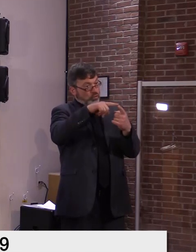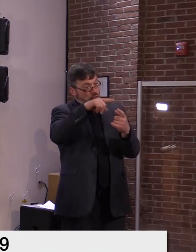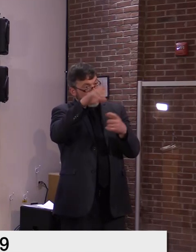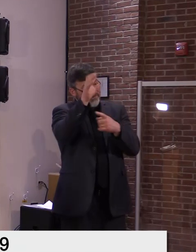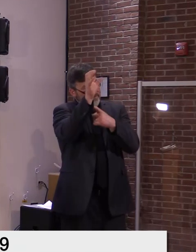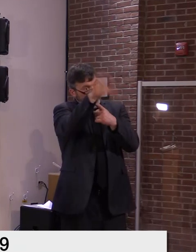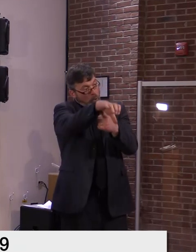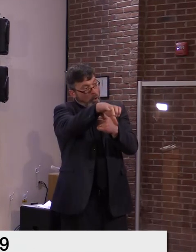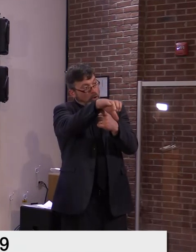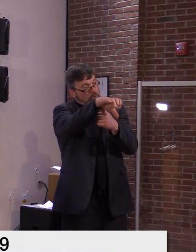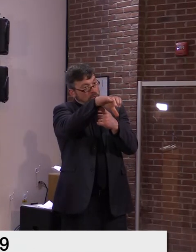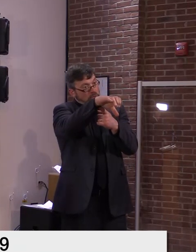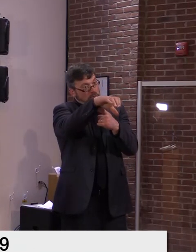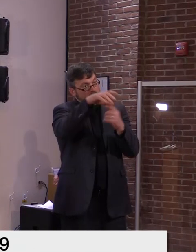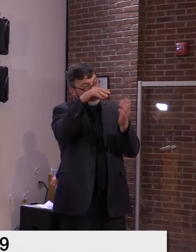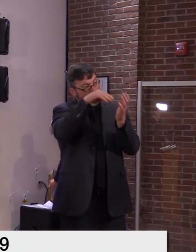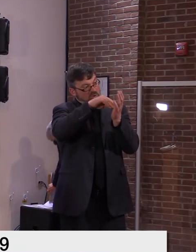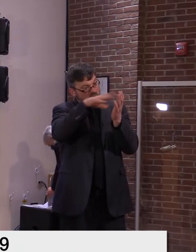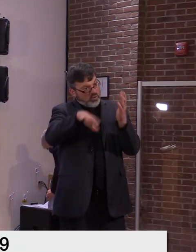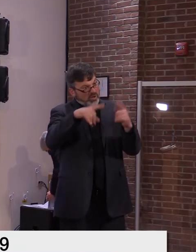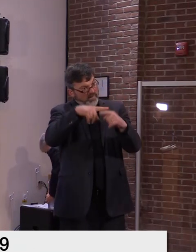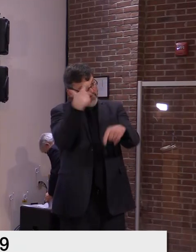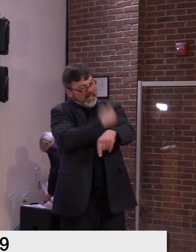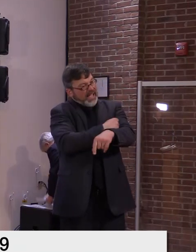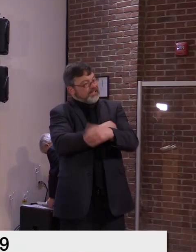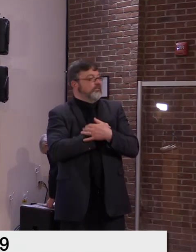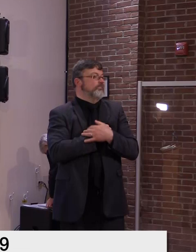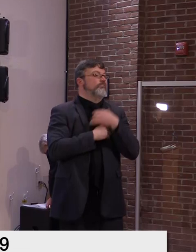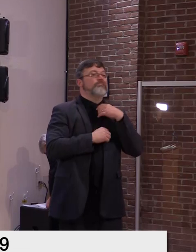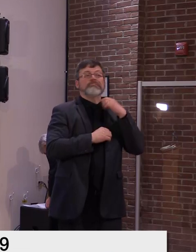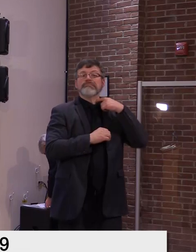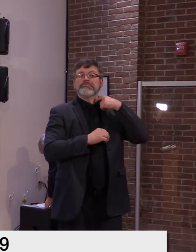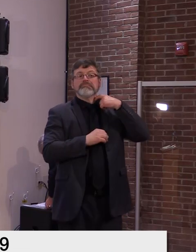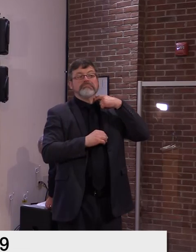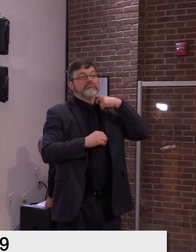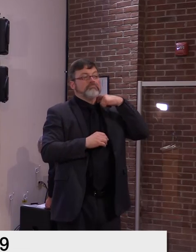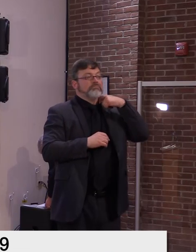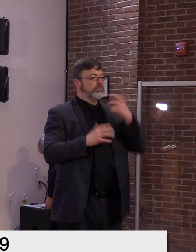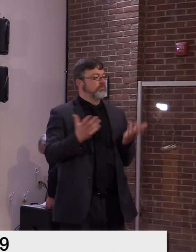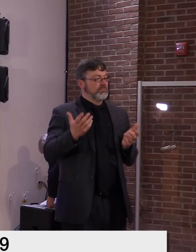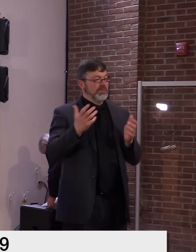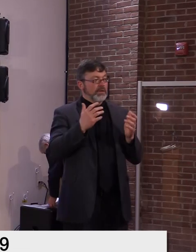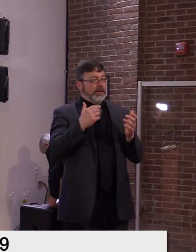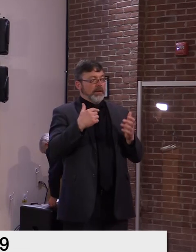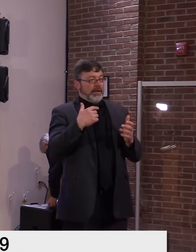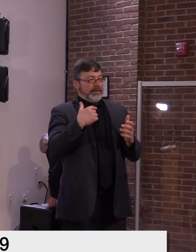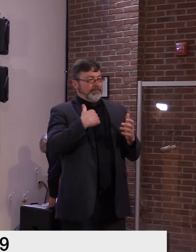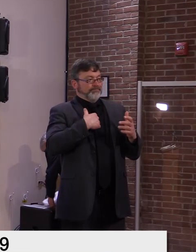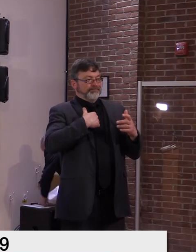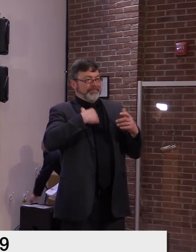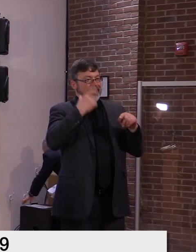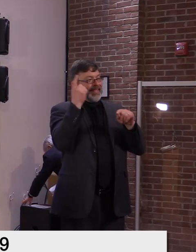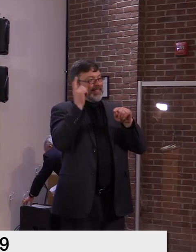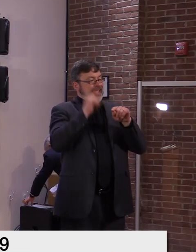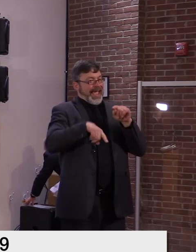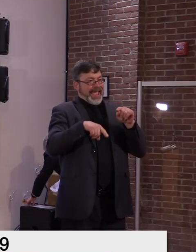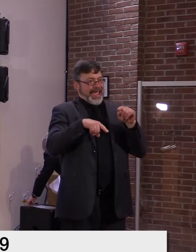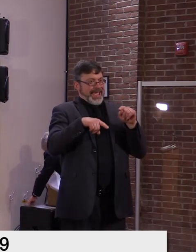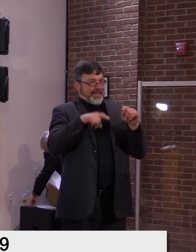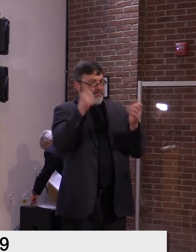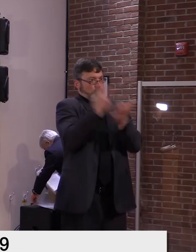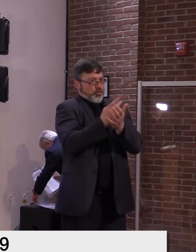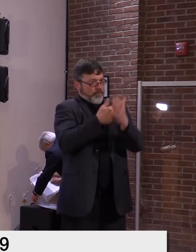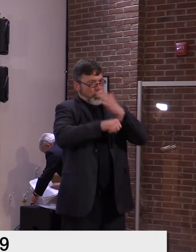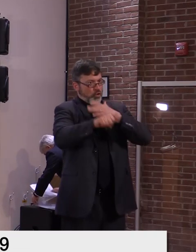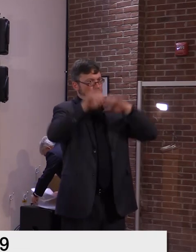become, it won't be an emergency under emergency authorization eventually, and that they will be accepted. So